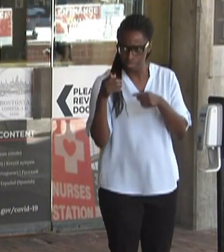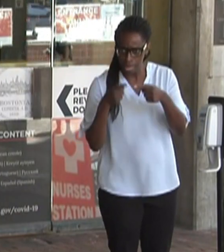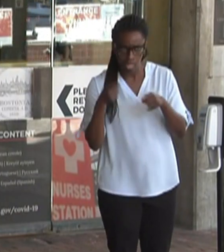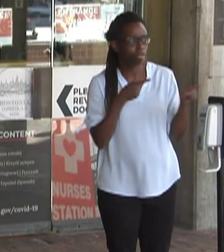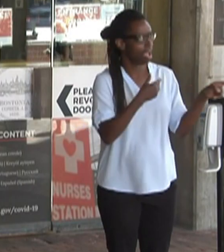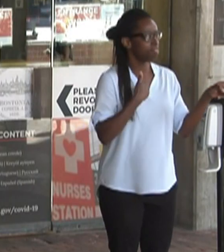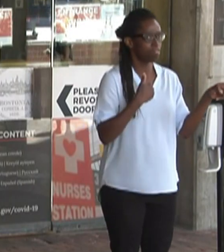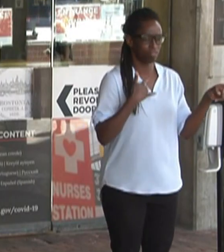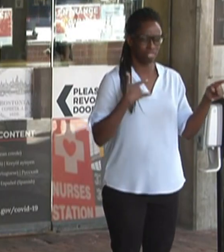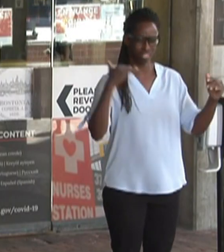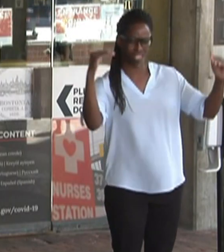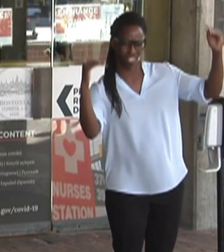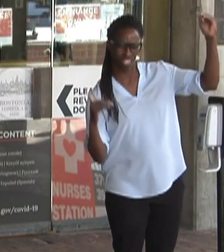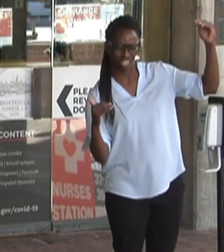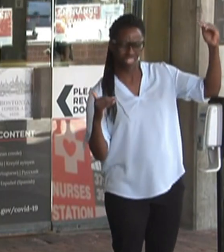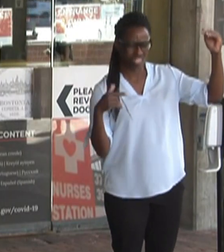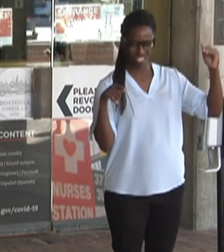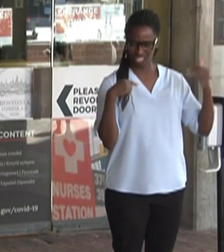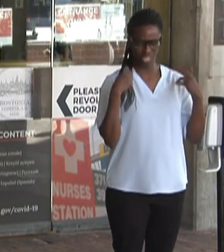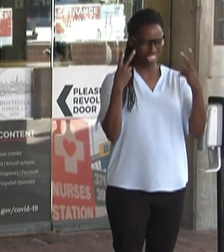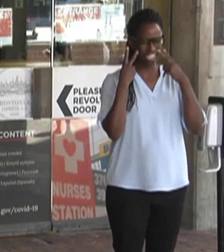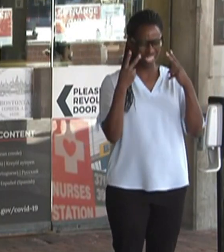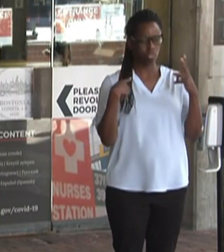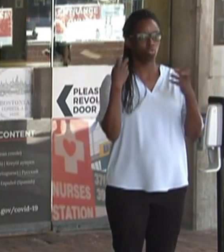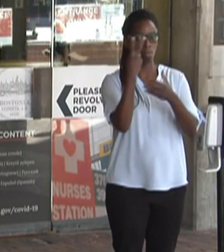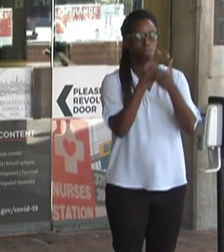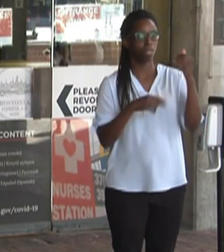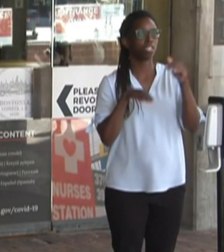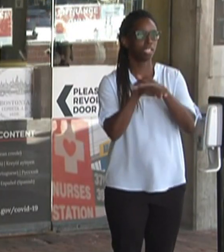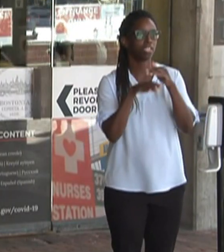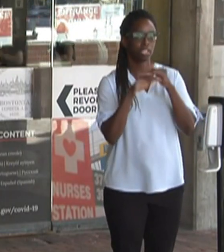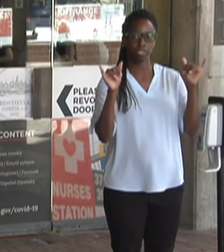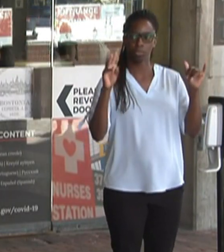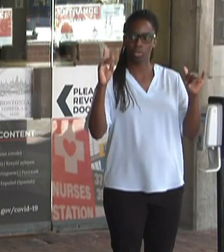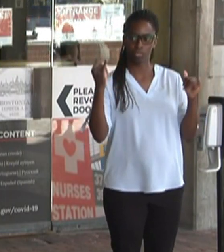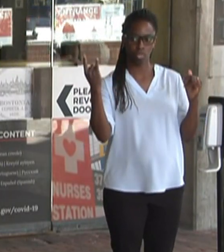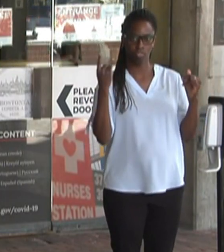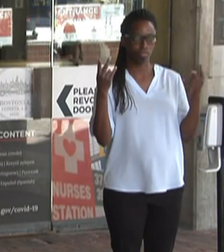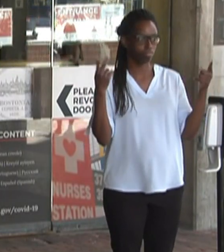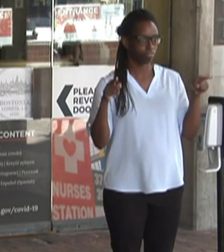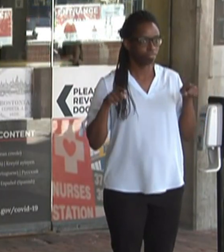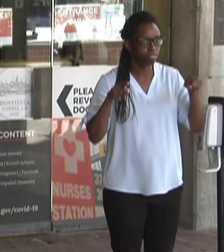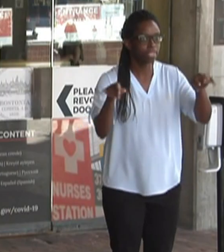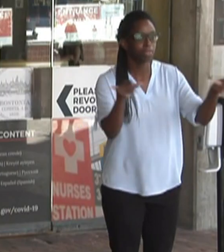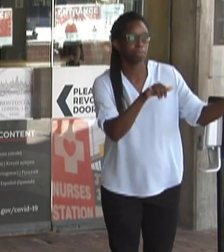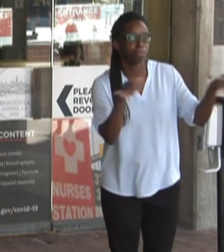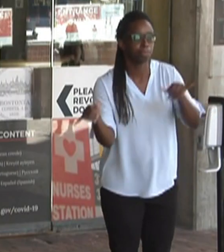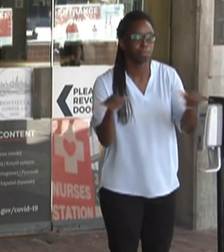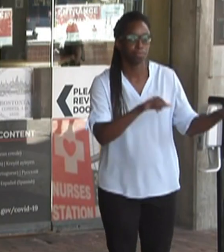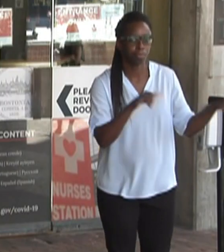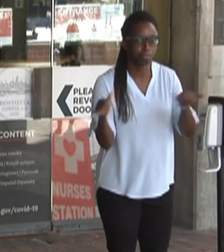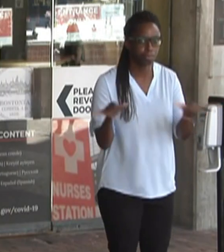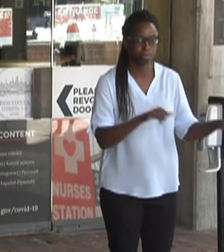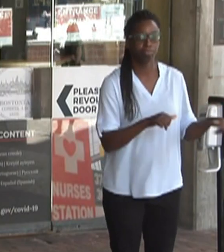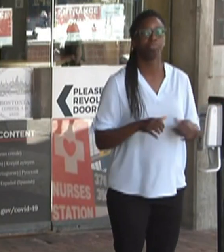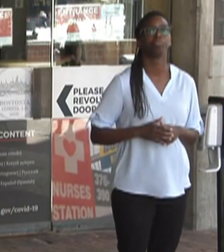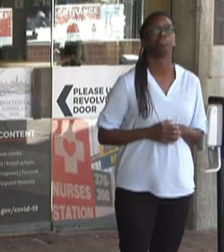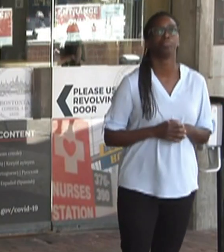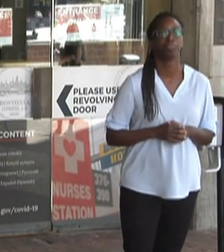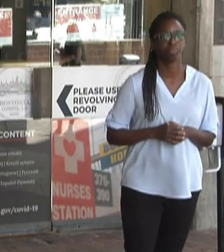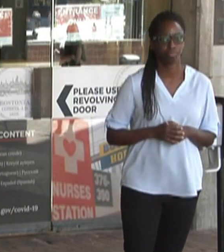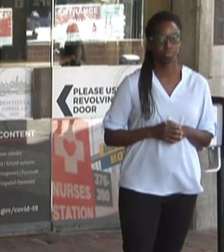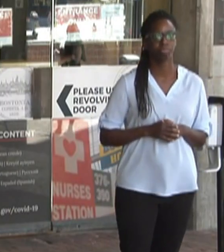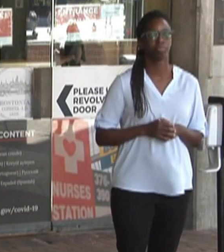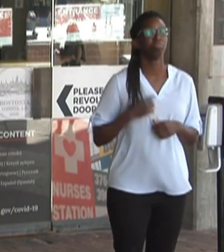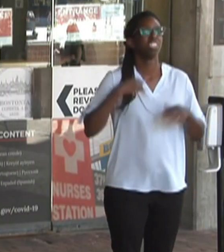of COVID-19. We do this work on a number of fronts. We created an Office of Broadband and Digital